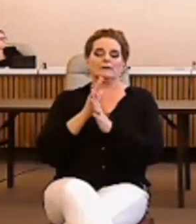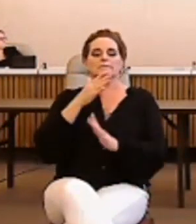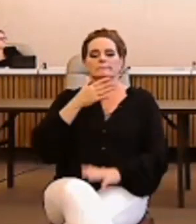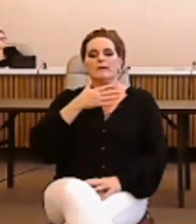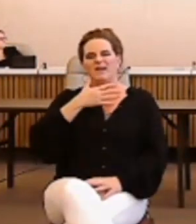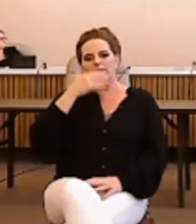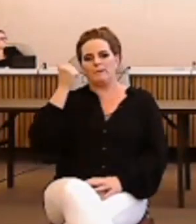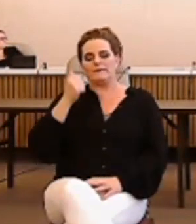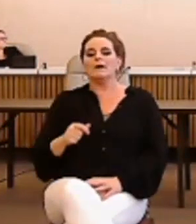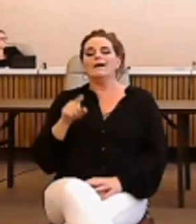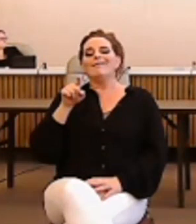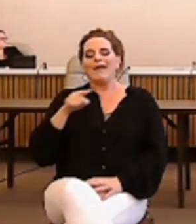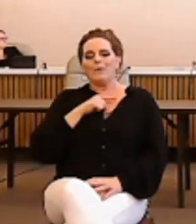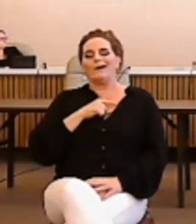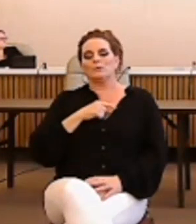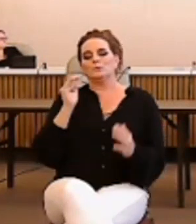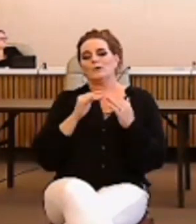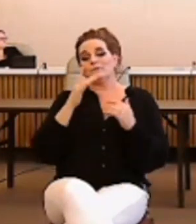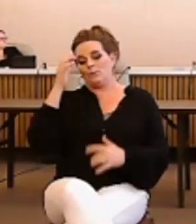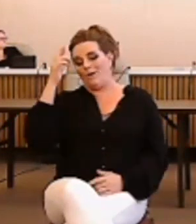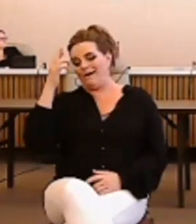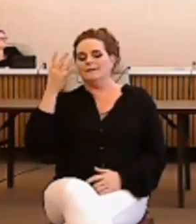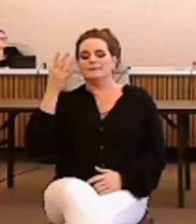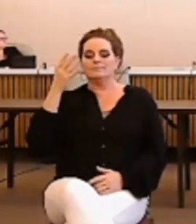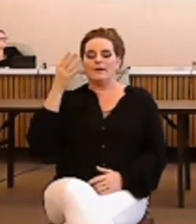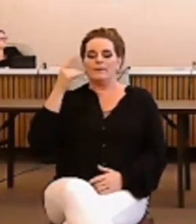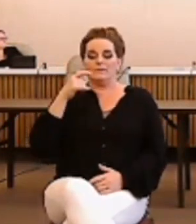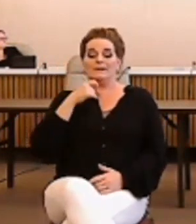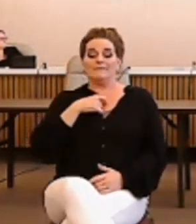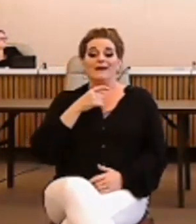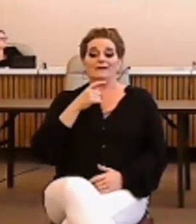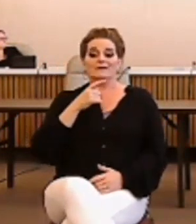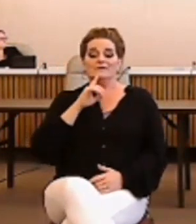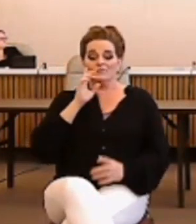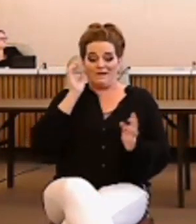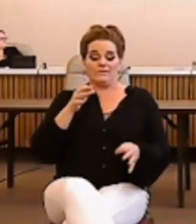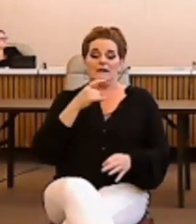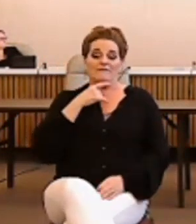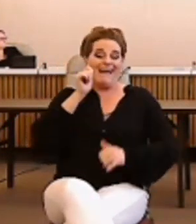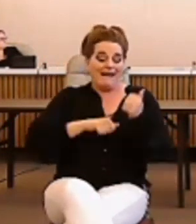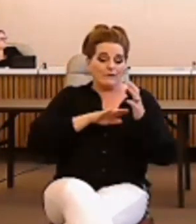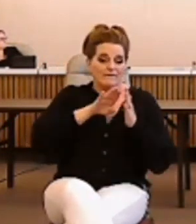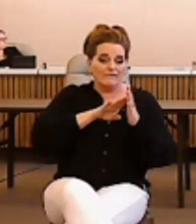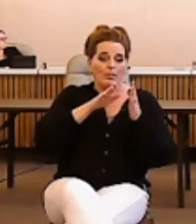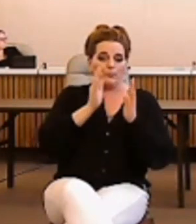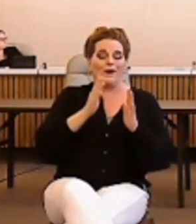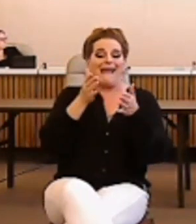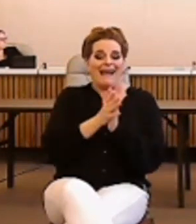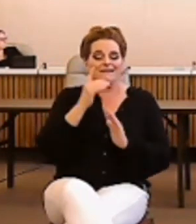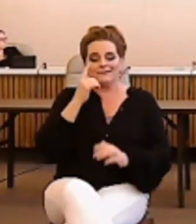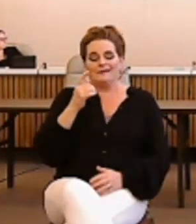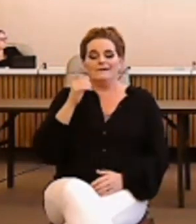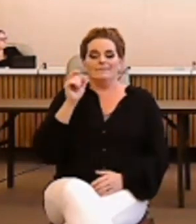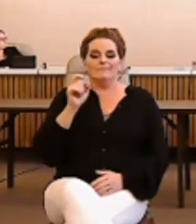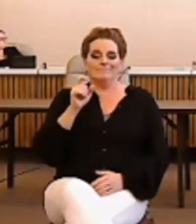fully justify it, because whereas they sure understand it for this one, if every developer then asks for it, they have